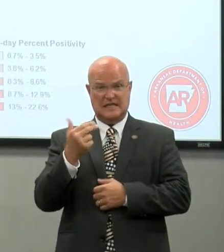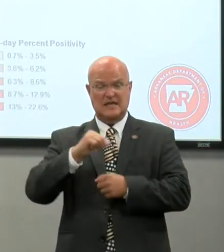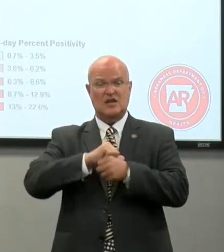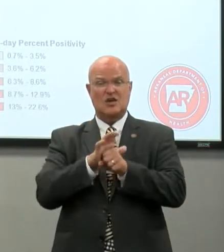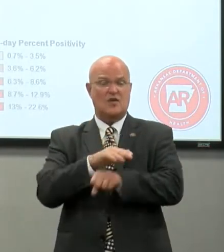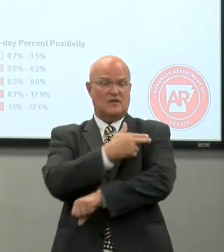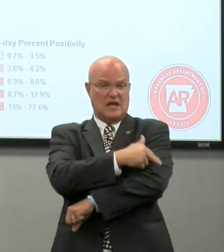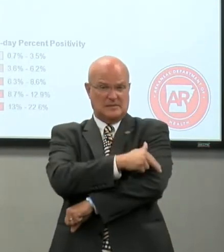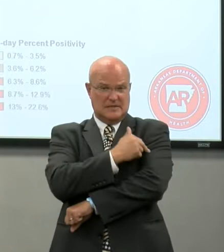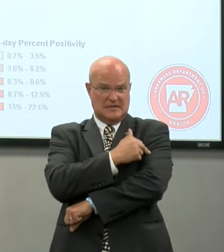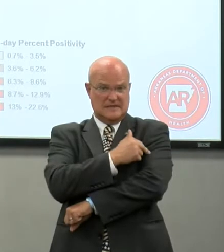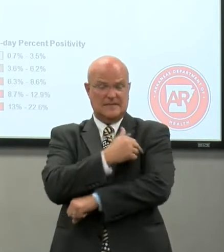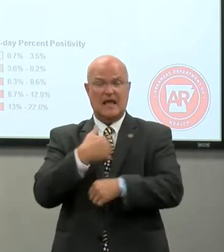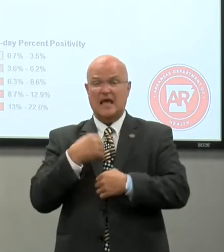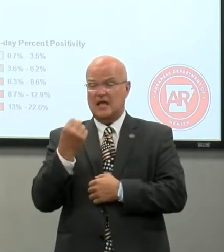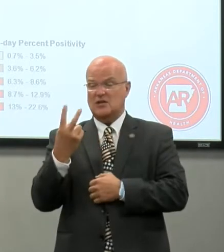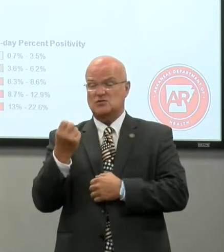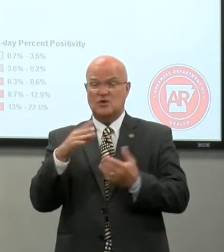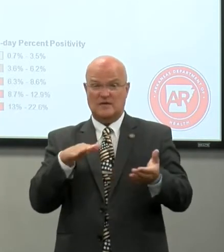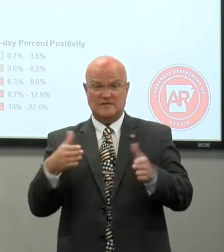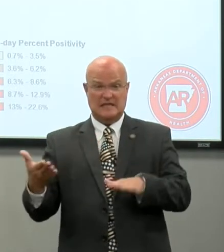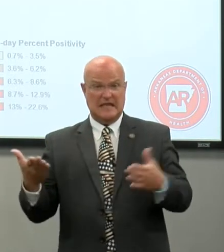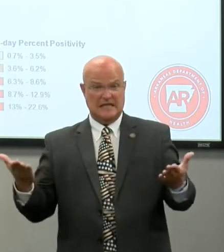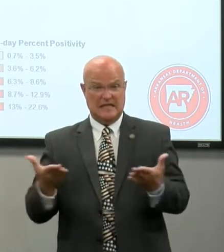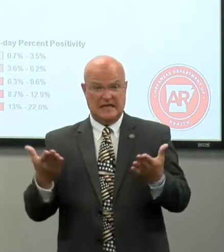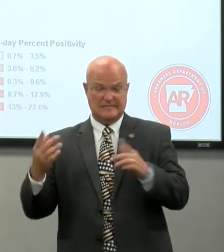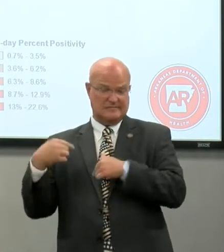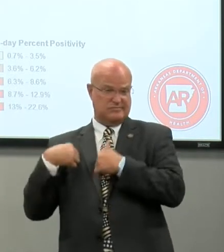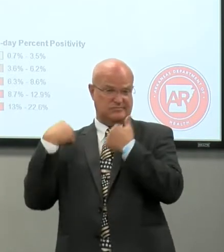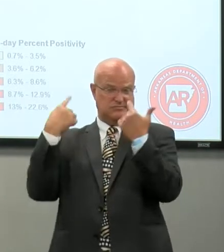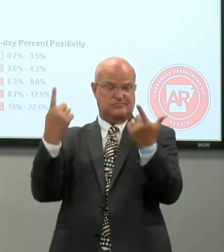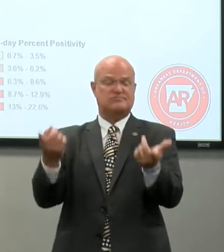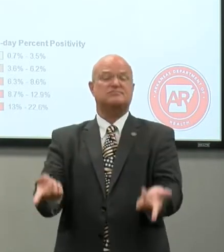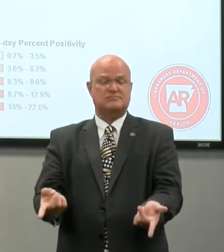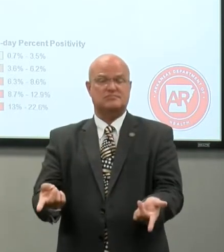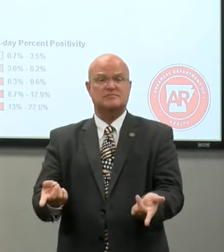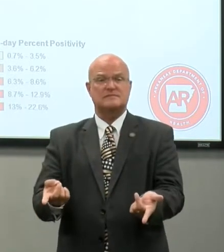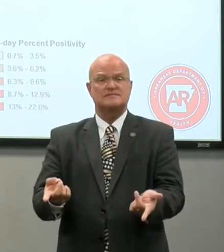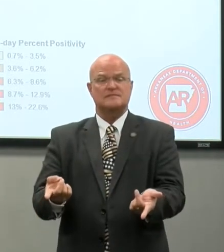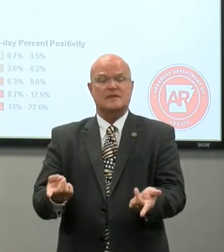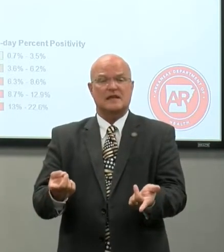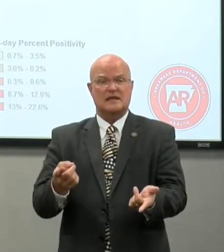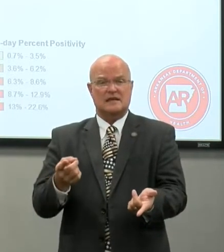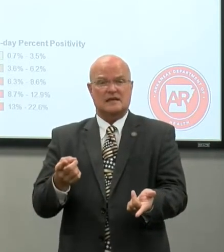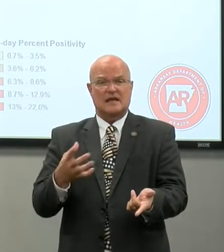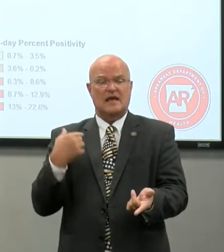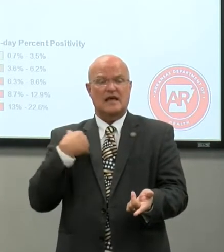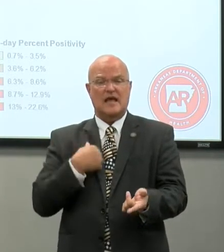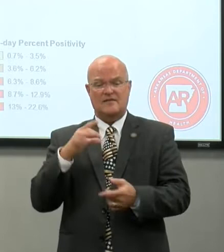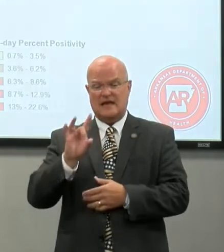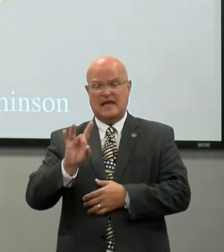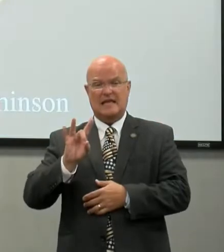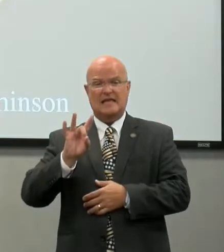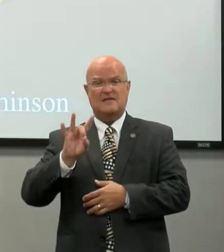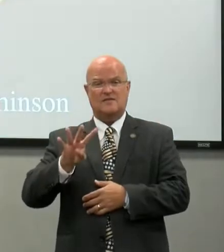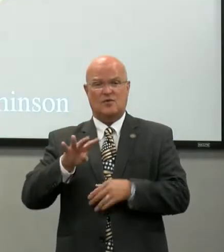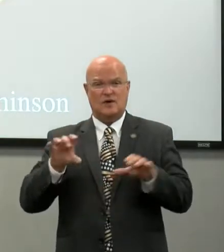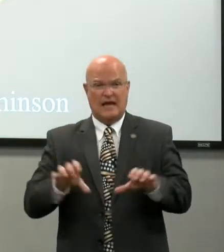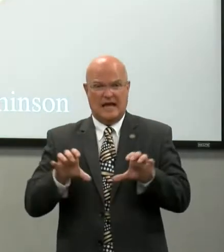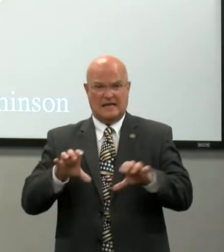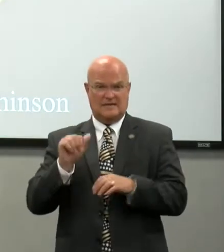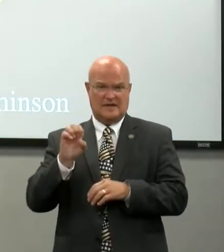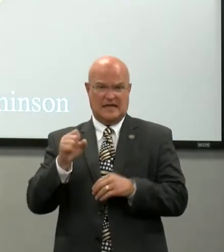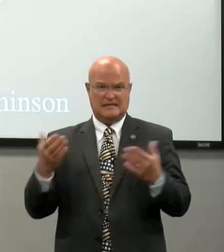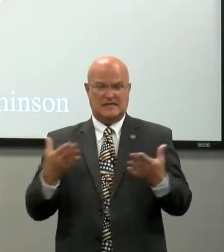COVID hospitalizations. We've had 12 deaths here through the pandemic as a total, and we have 84 active